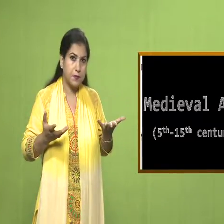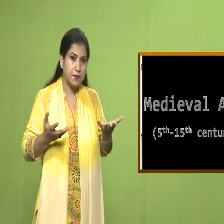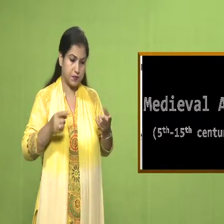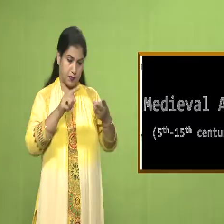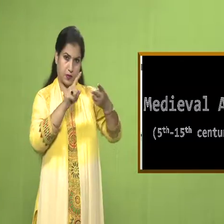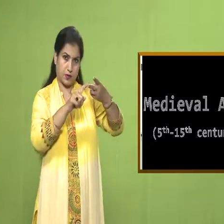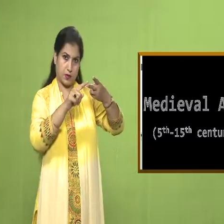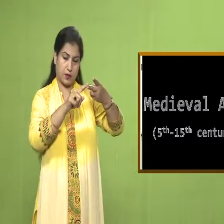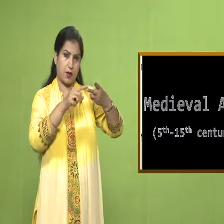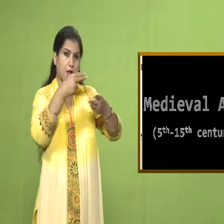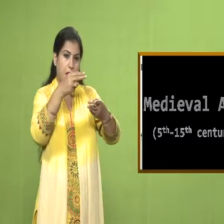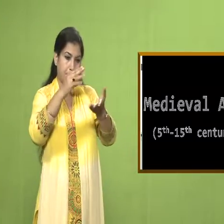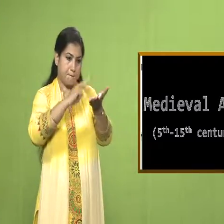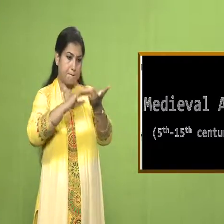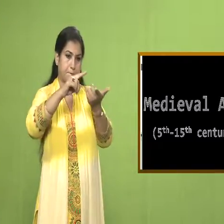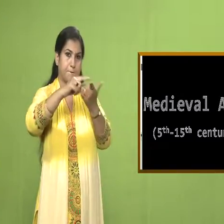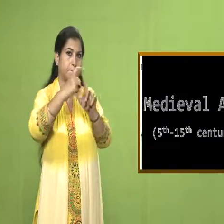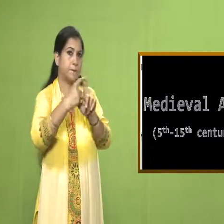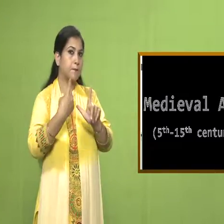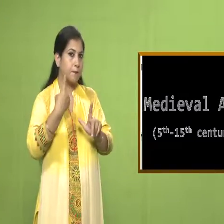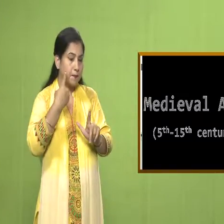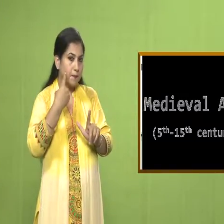its name was Medieval Age.